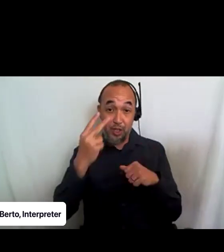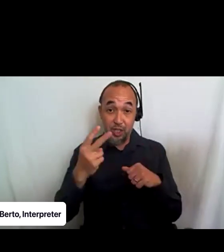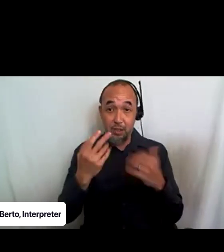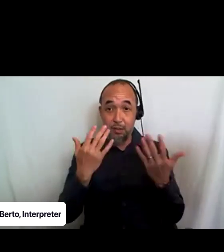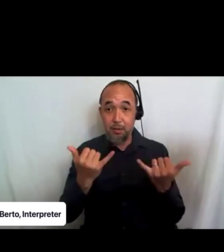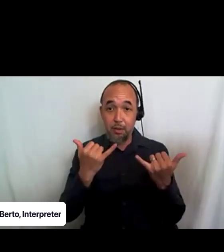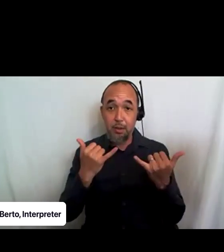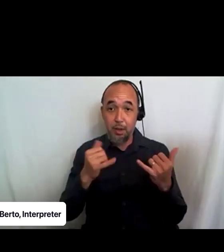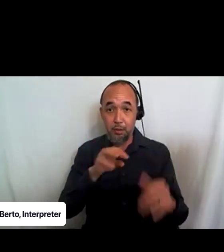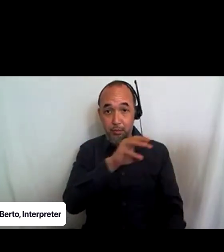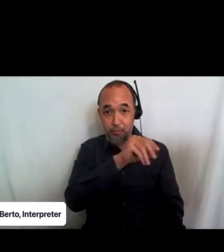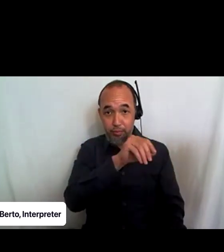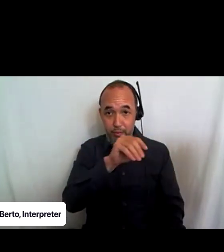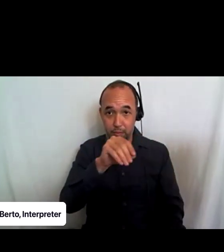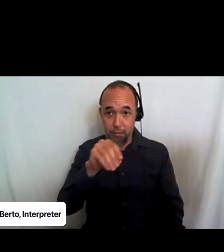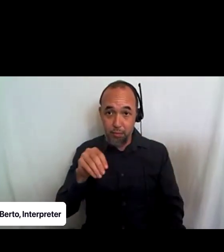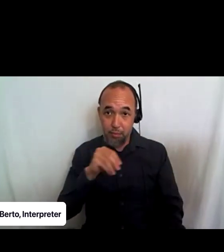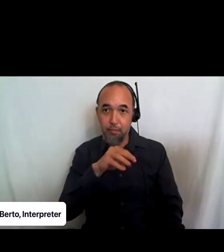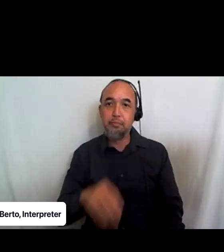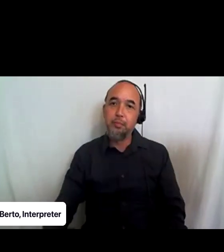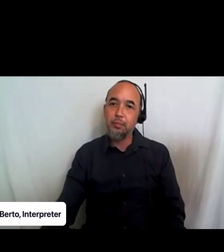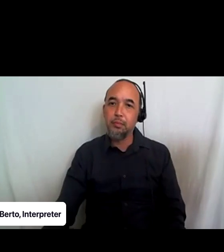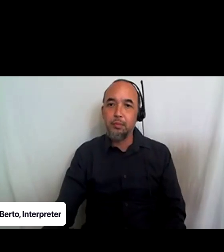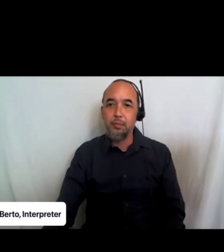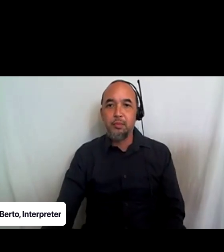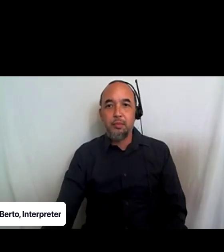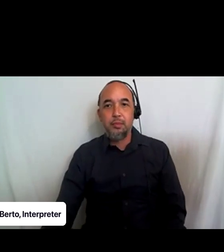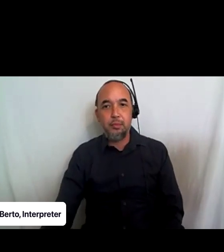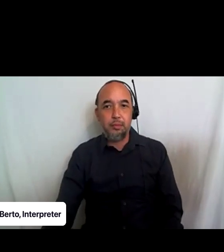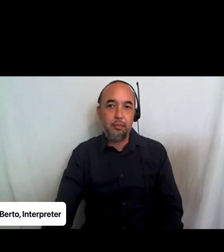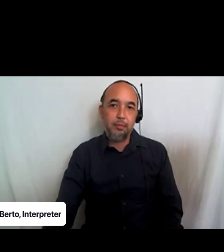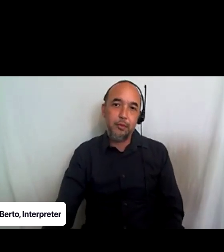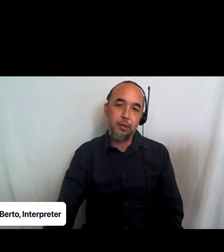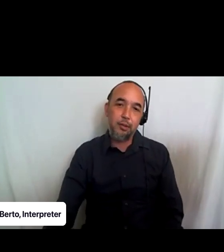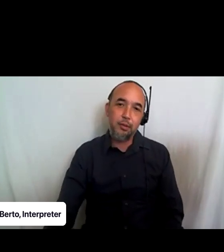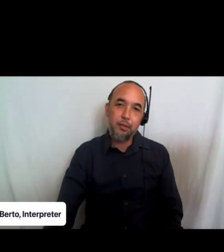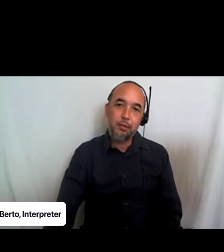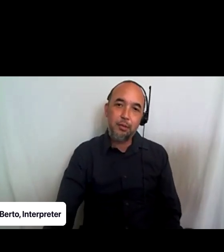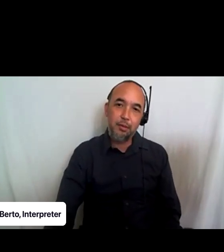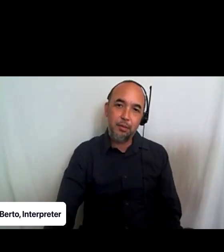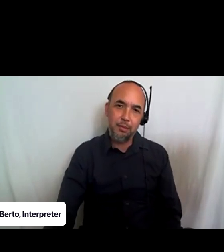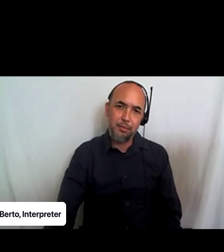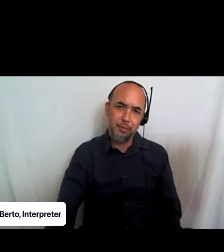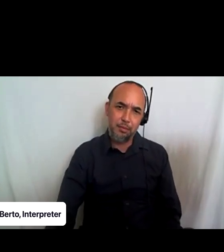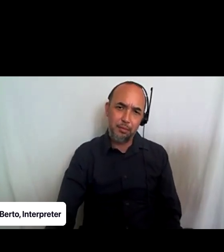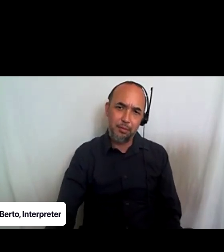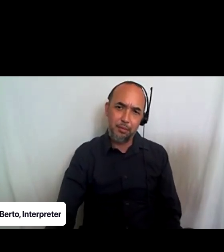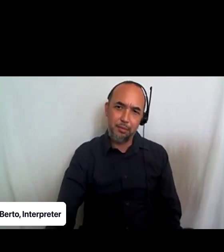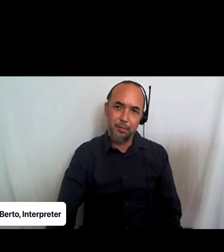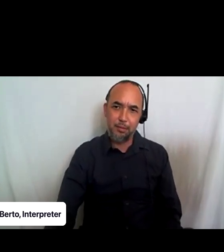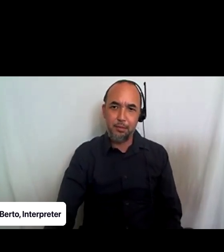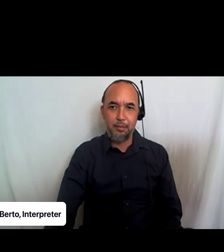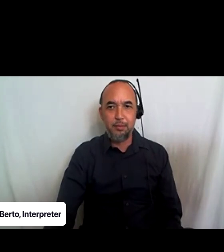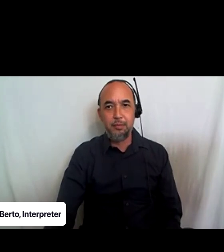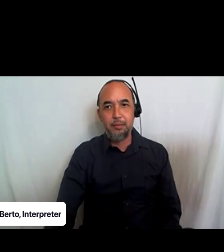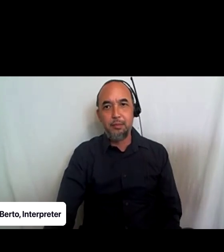top the dish with the breadcrumbs. Try to spread it as evenly as possible,